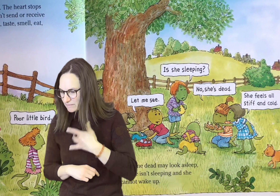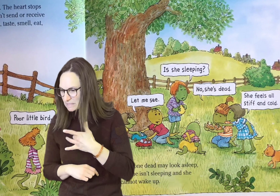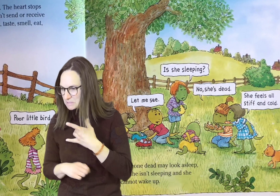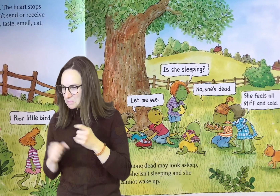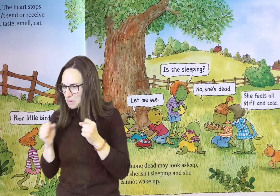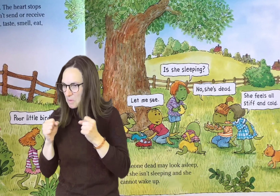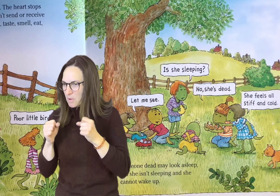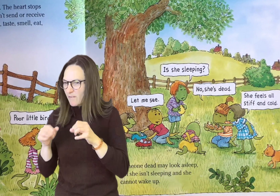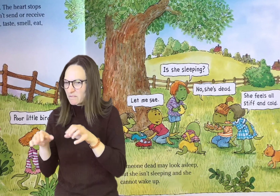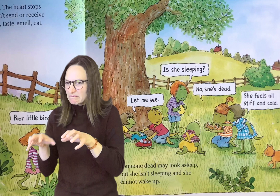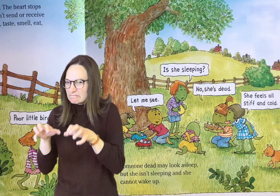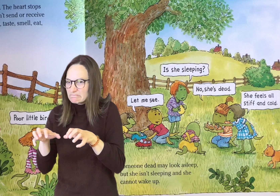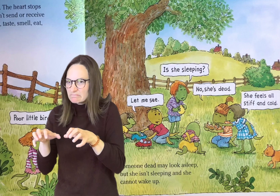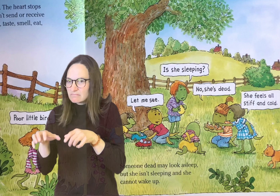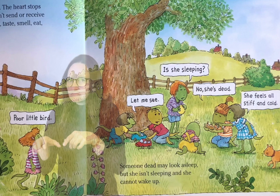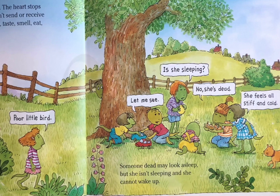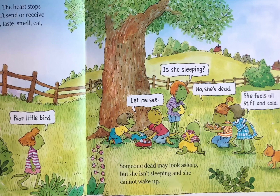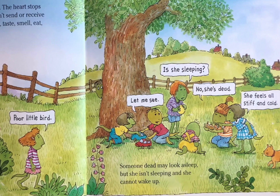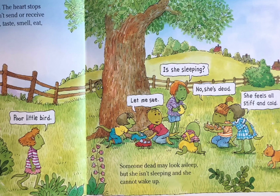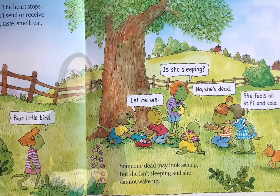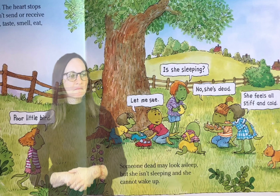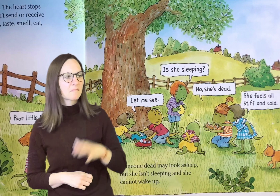She feels all stiff and cold.